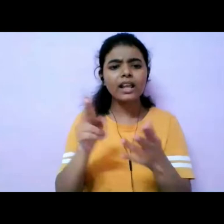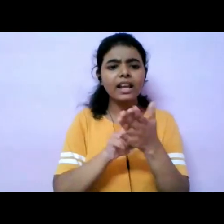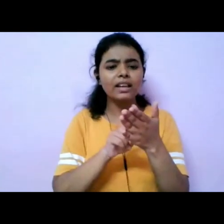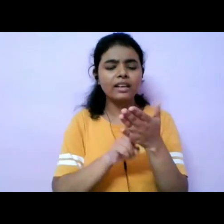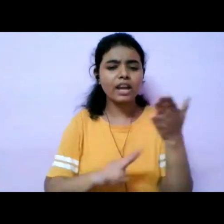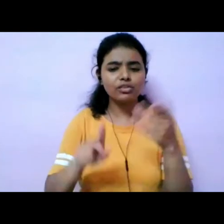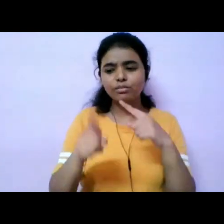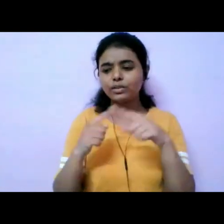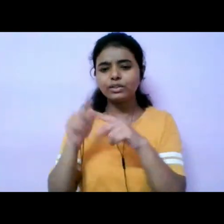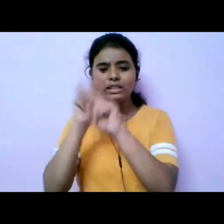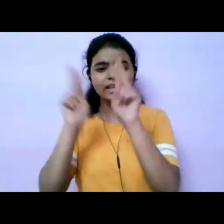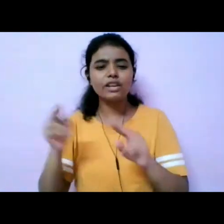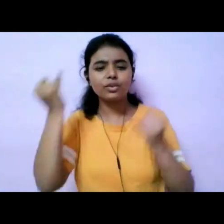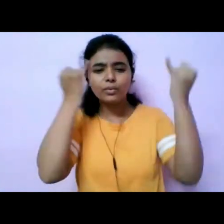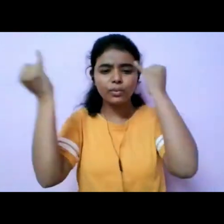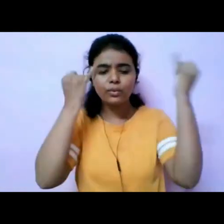thinking.